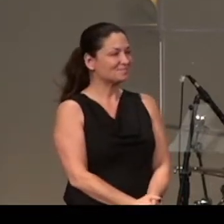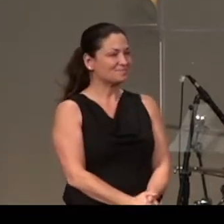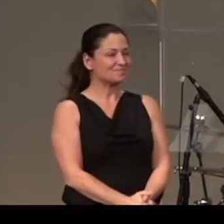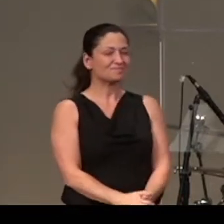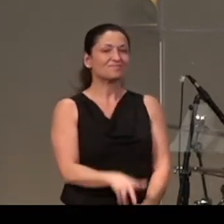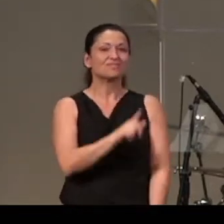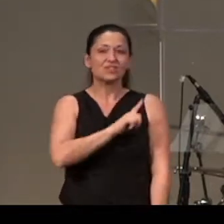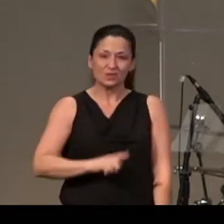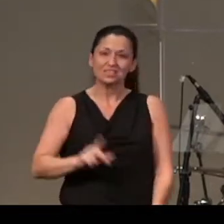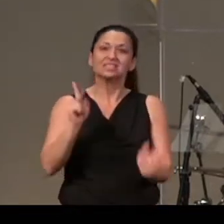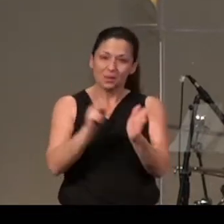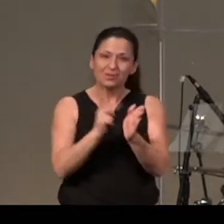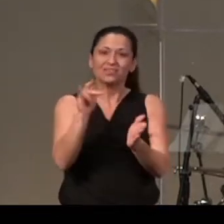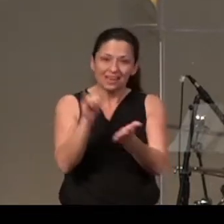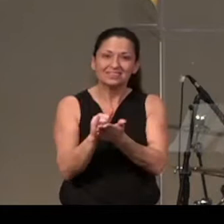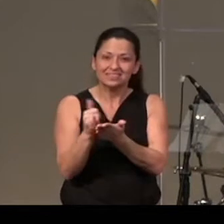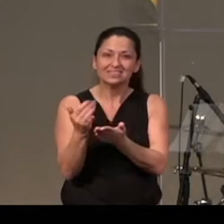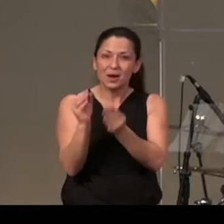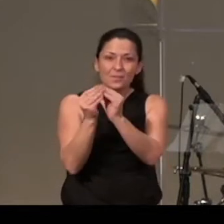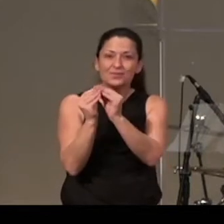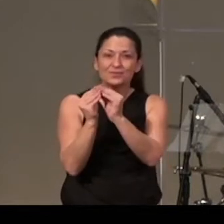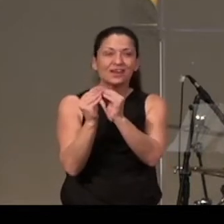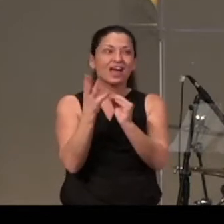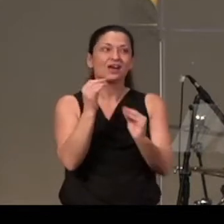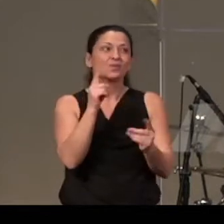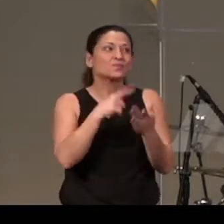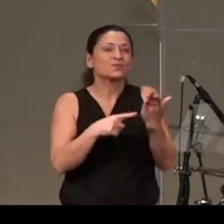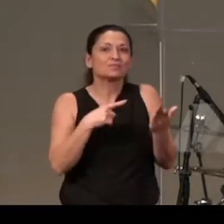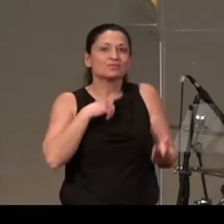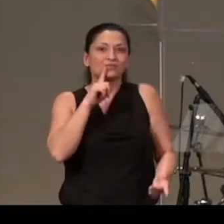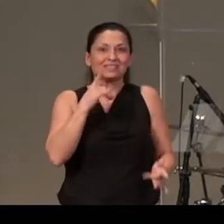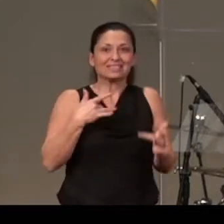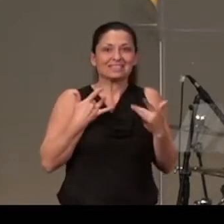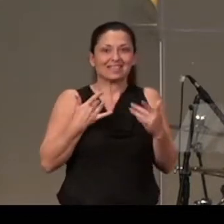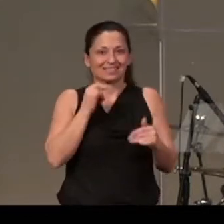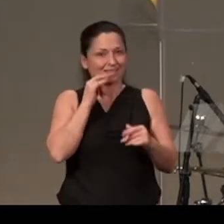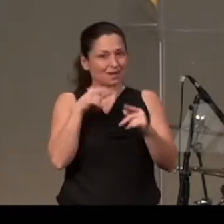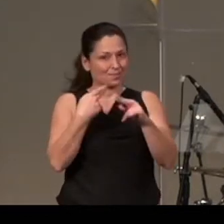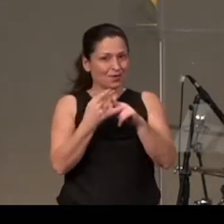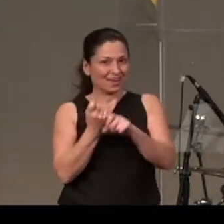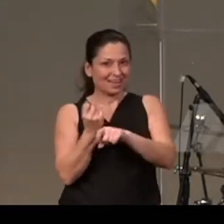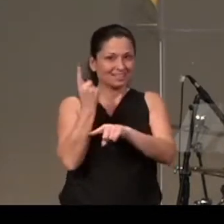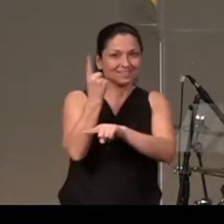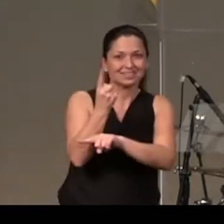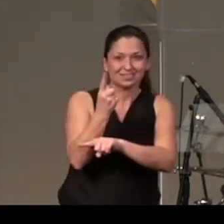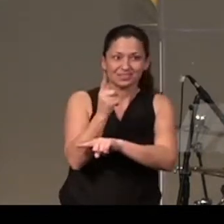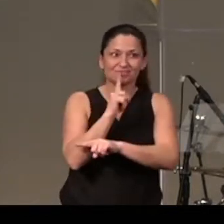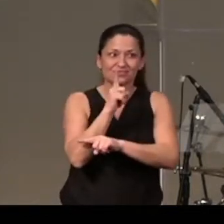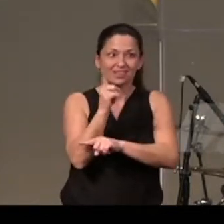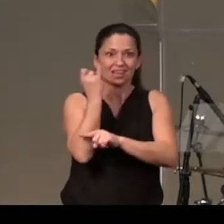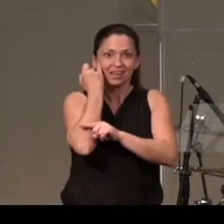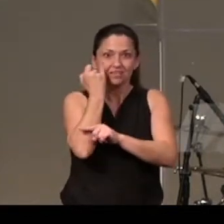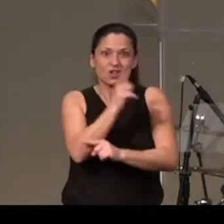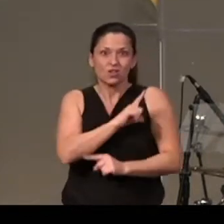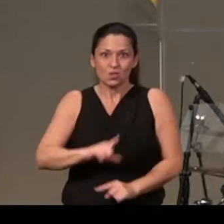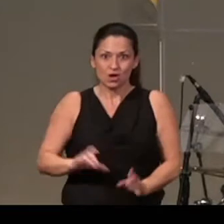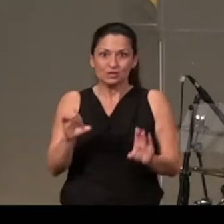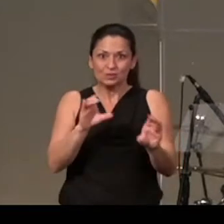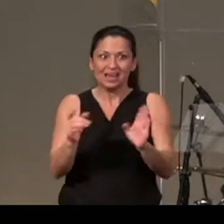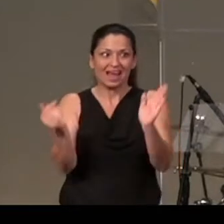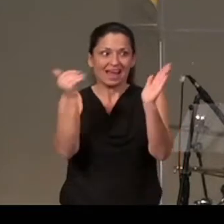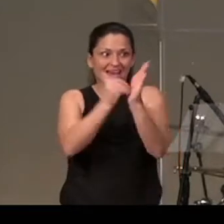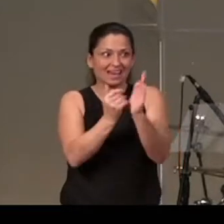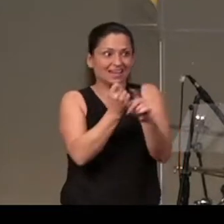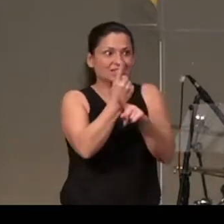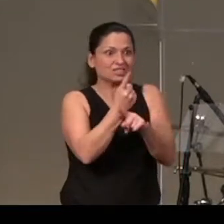The Lord doubled that. And what really gets me excited is about next year. Really, that the Lord does that again, then you're talking about 100. I mean, you're